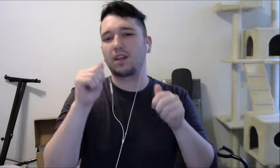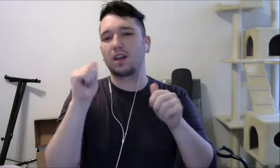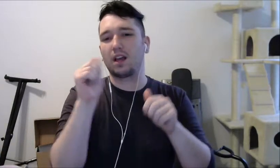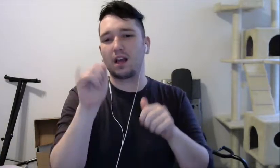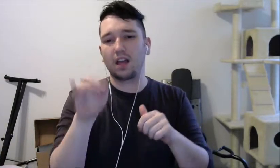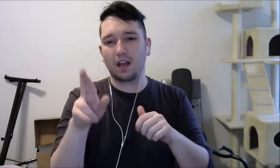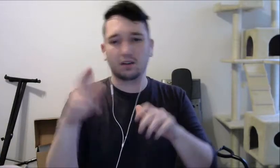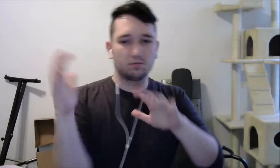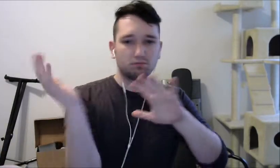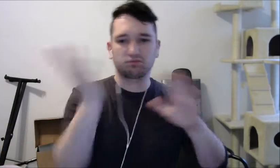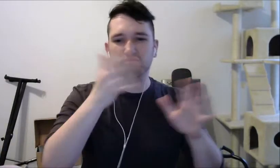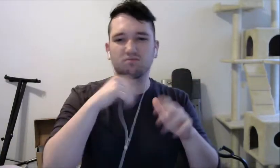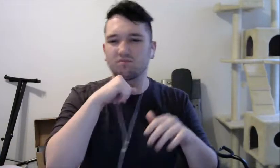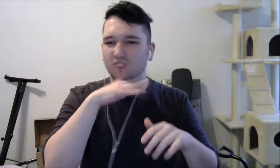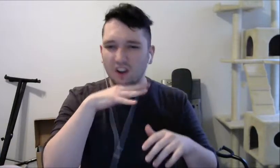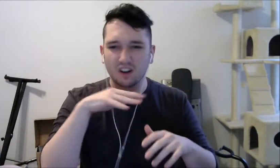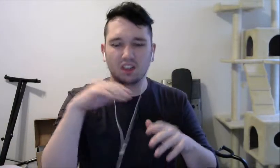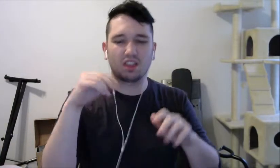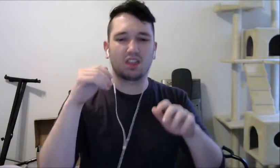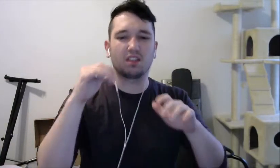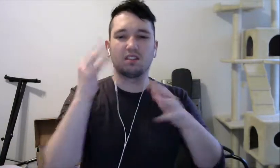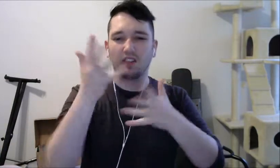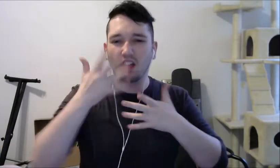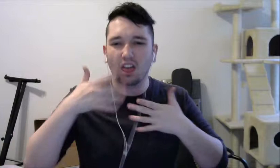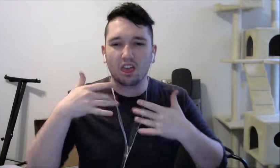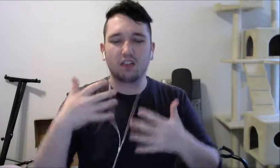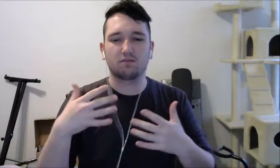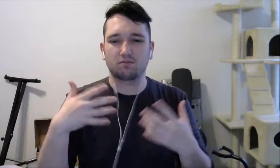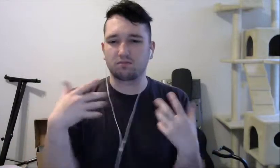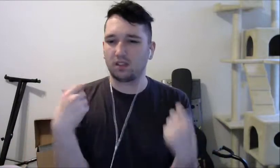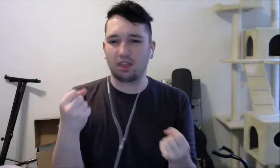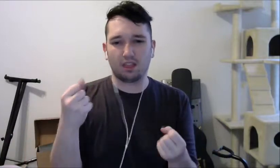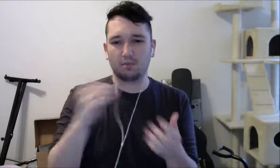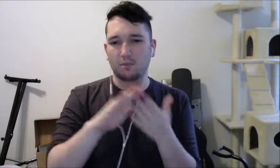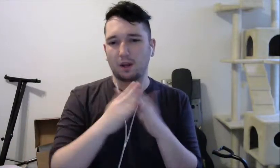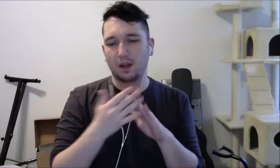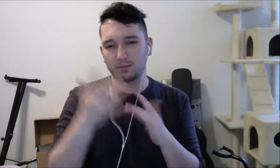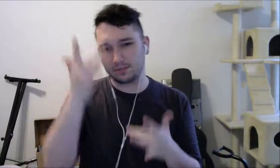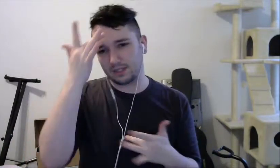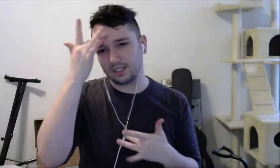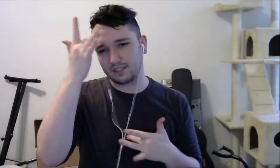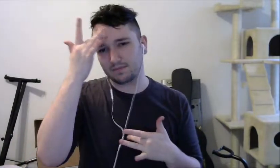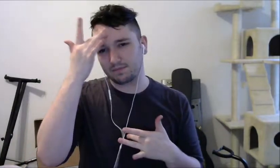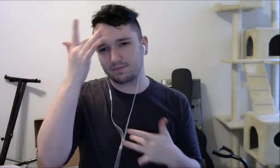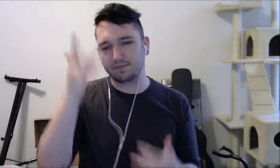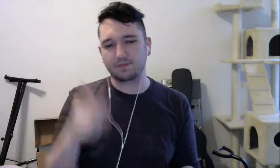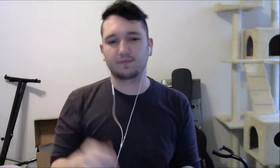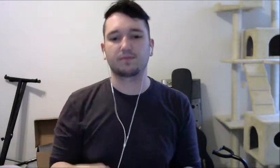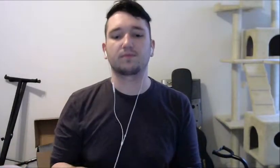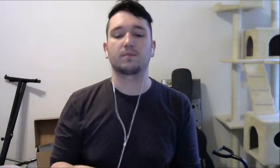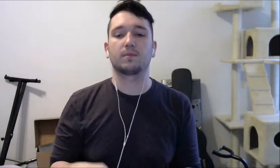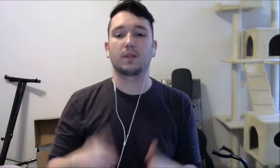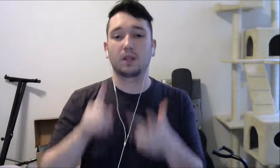Moreover, our environmental laws were lax, and factories were often located next to residential neighborhoods.